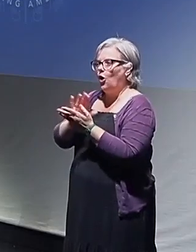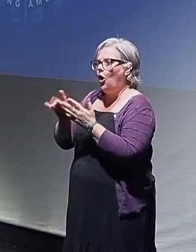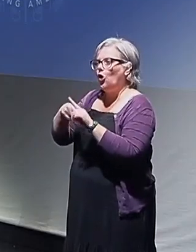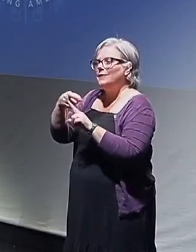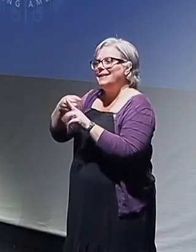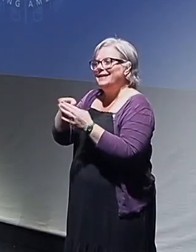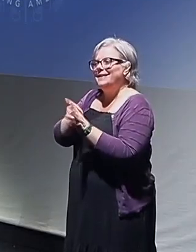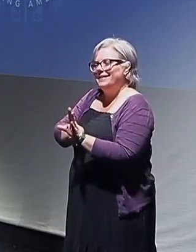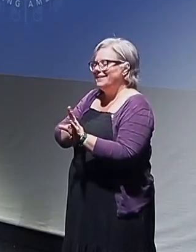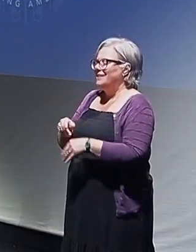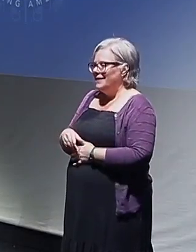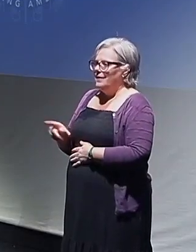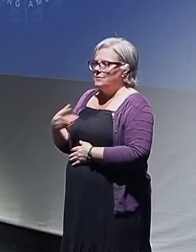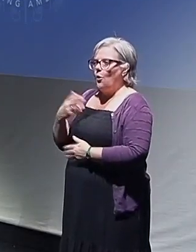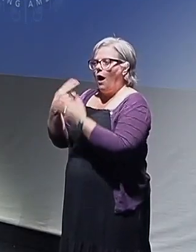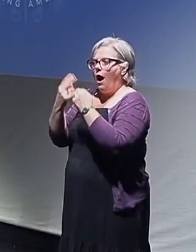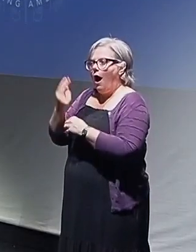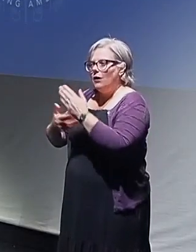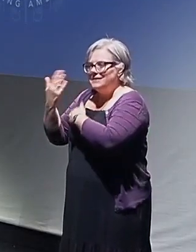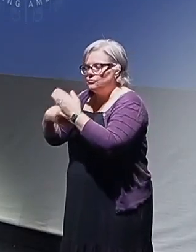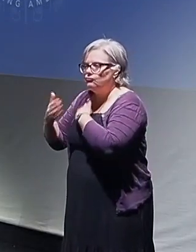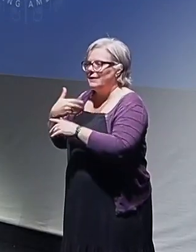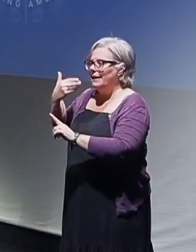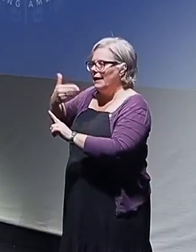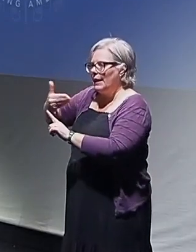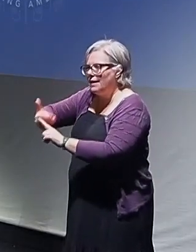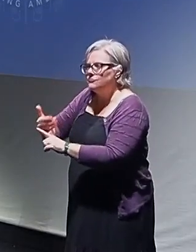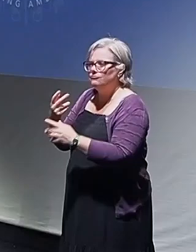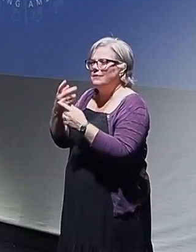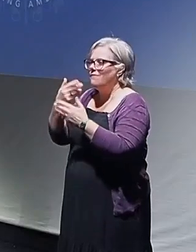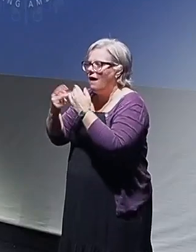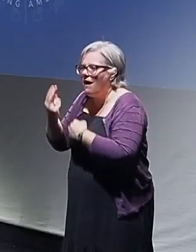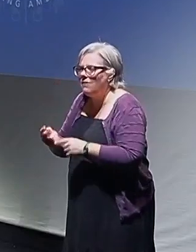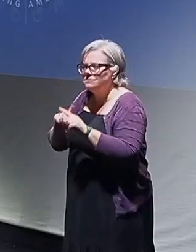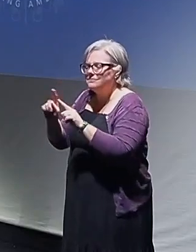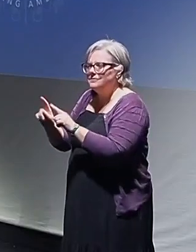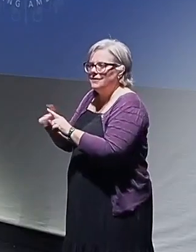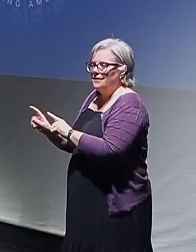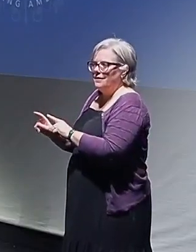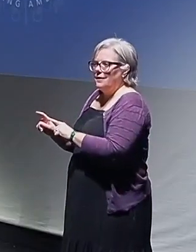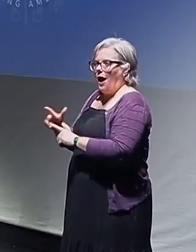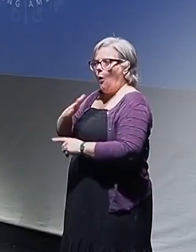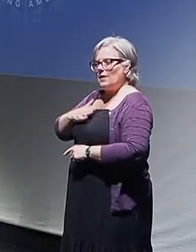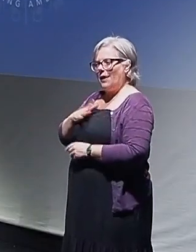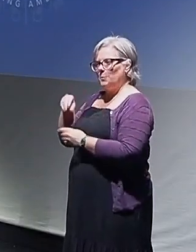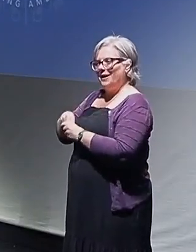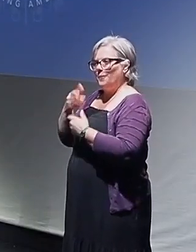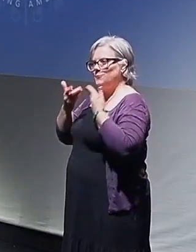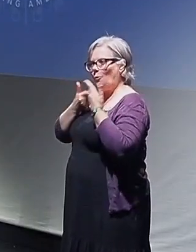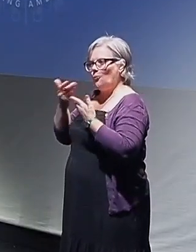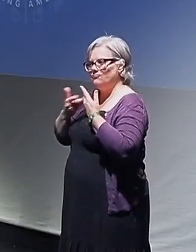with art history people, the legacy of art, the lineage of art, and I would love to be able to tell those